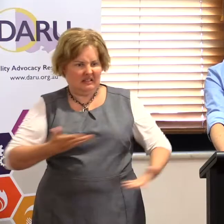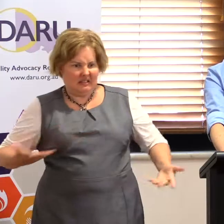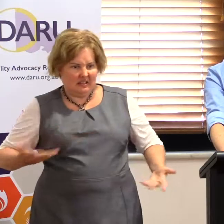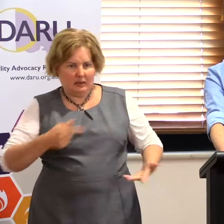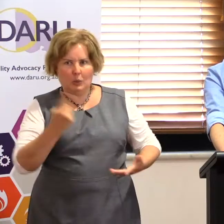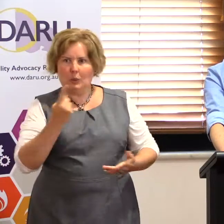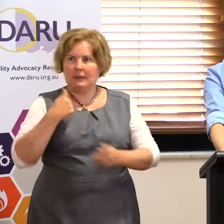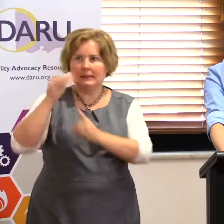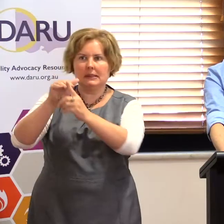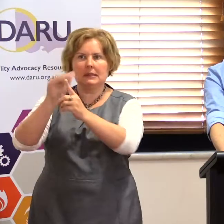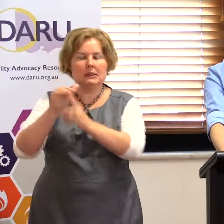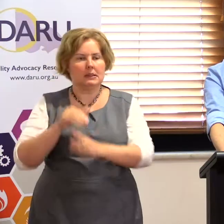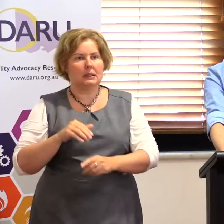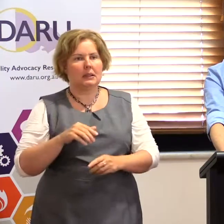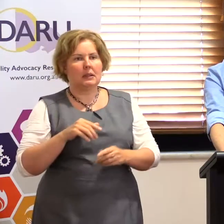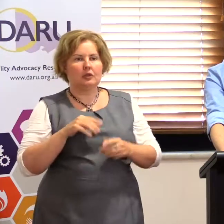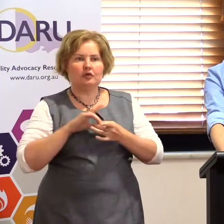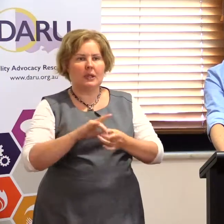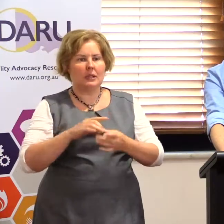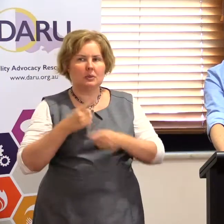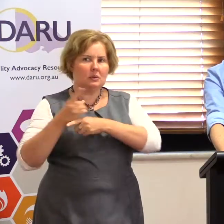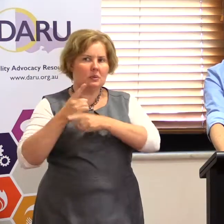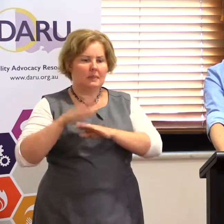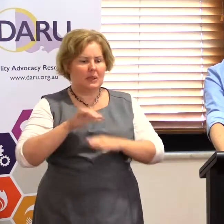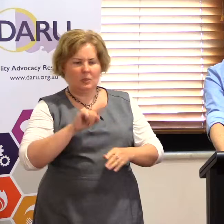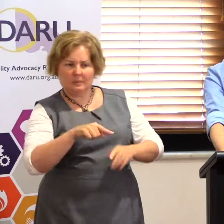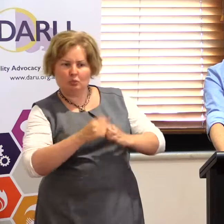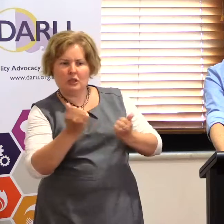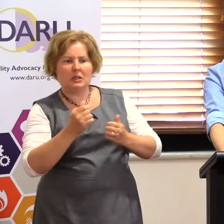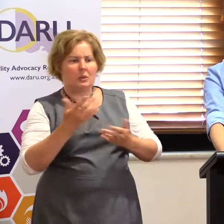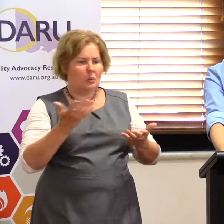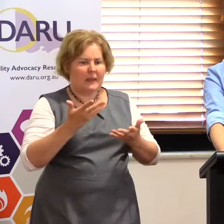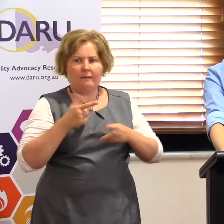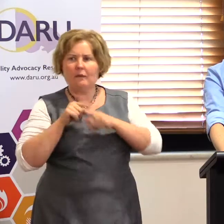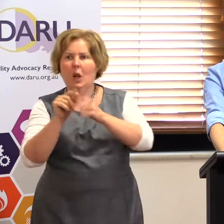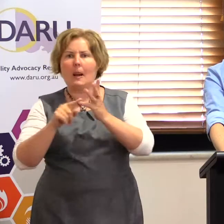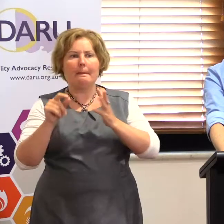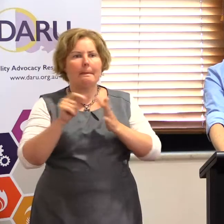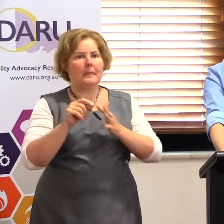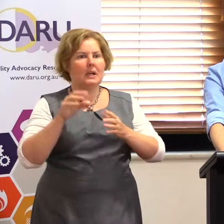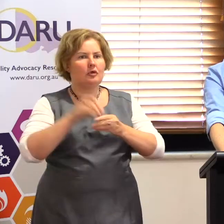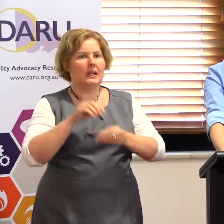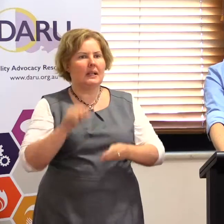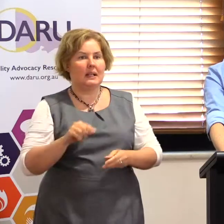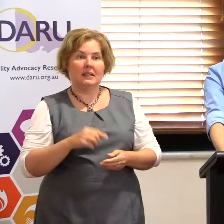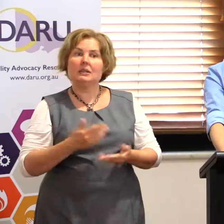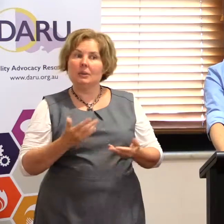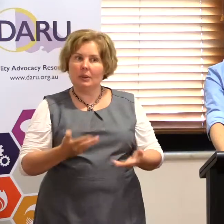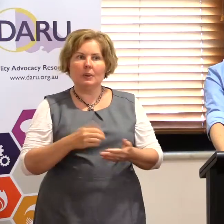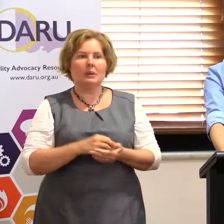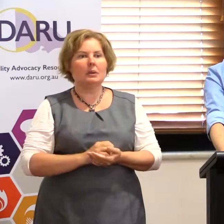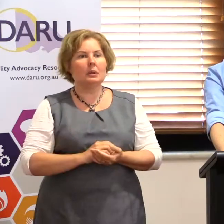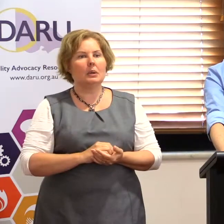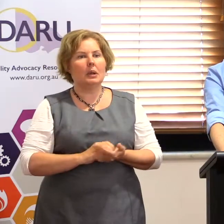do I go to in regards to discussing what had happened and where is the follow-up in regards to that? So